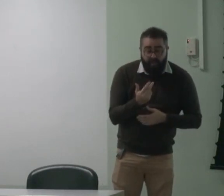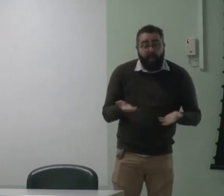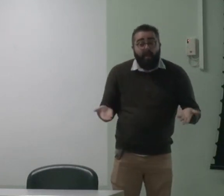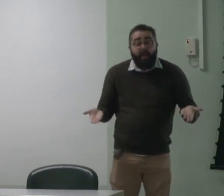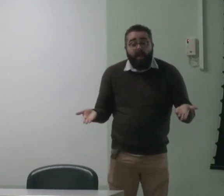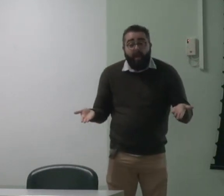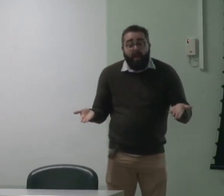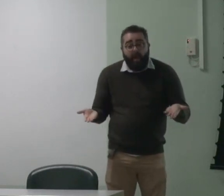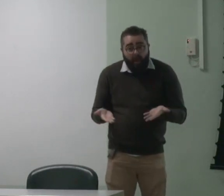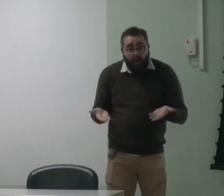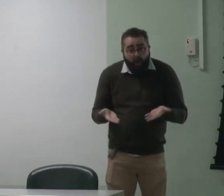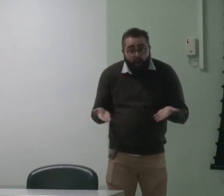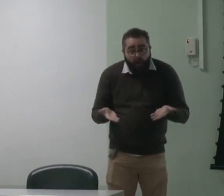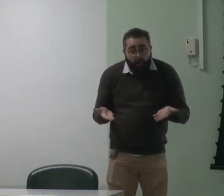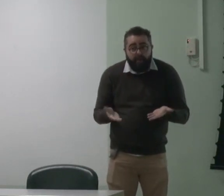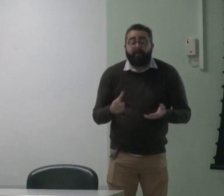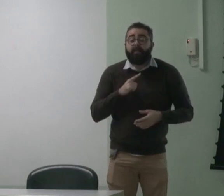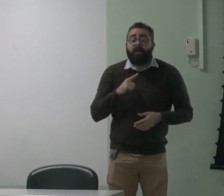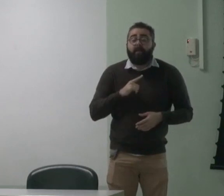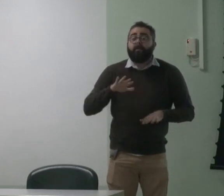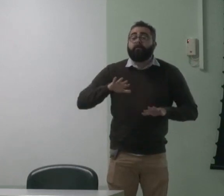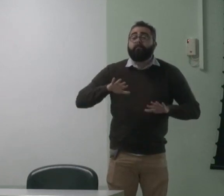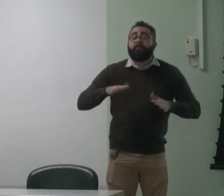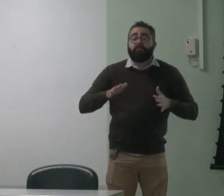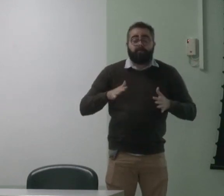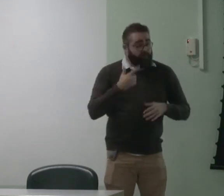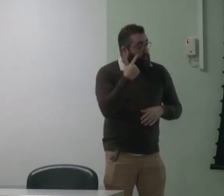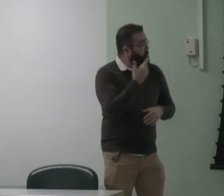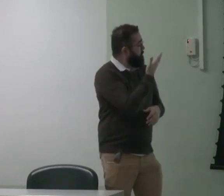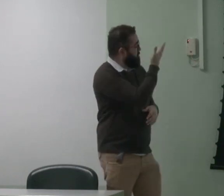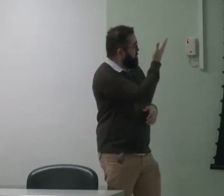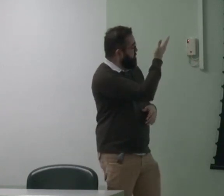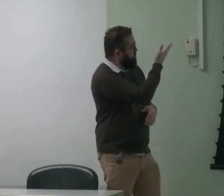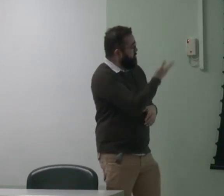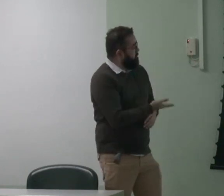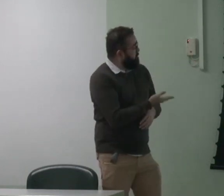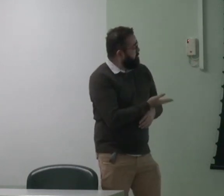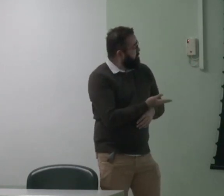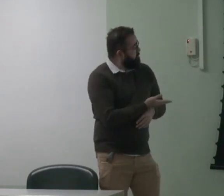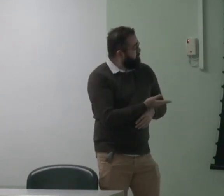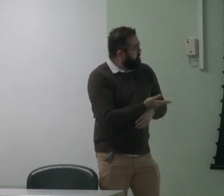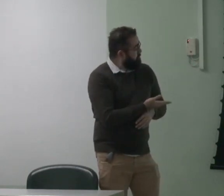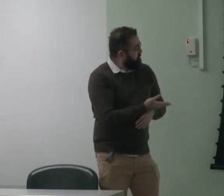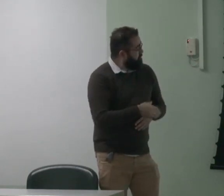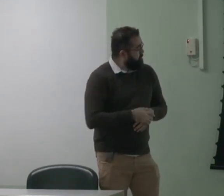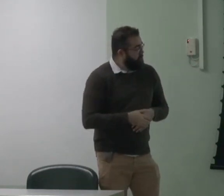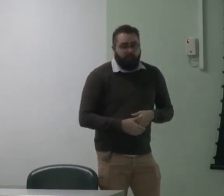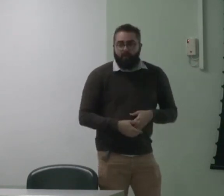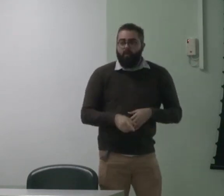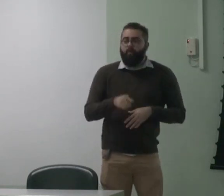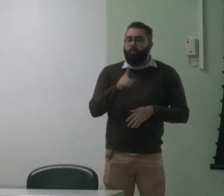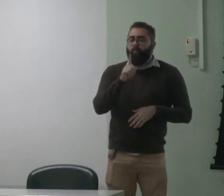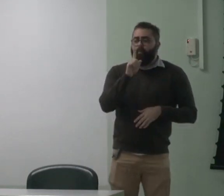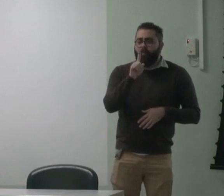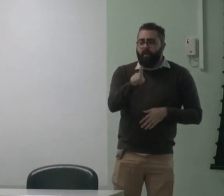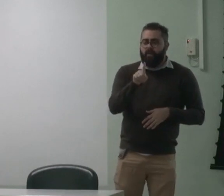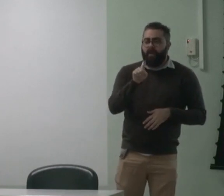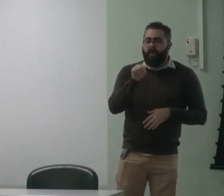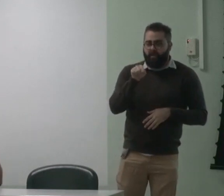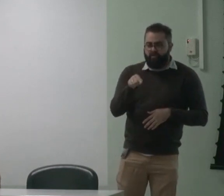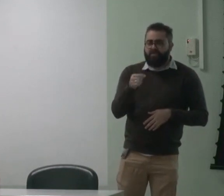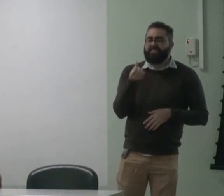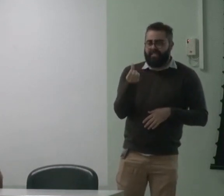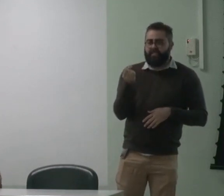most recent release we've had this May, we have 161 languages covered to